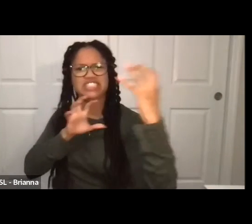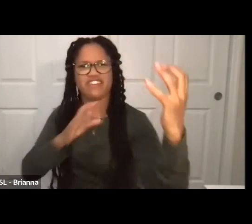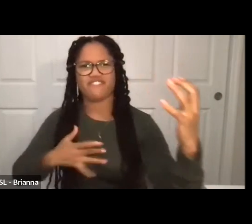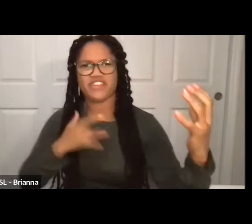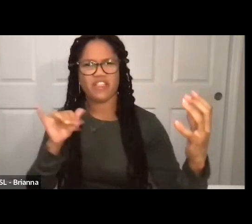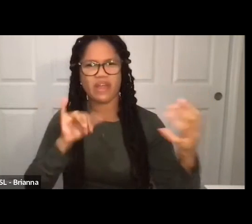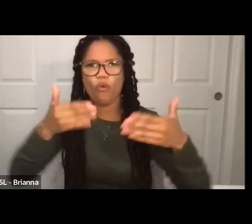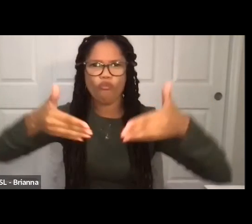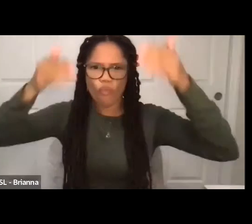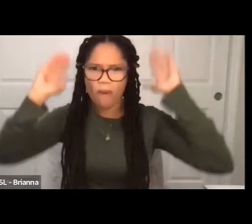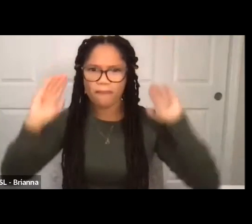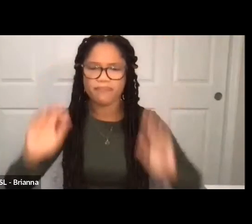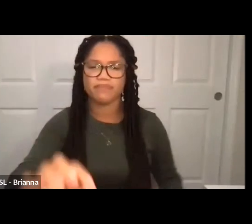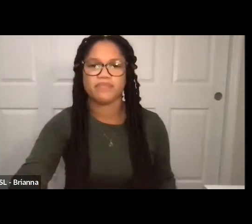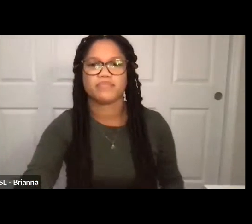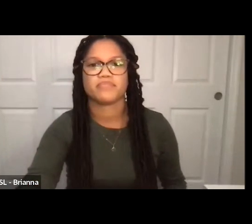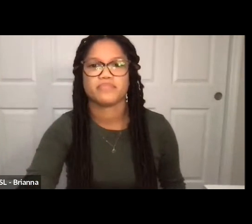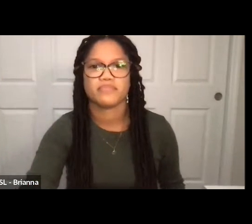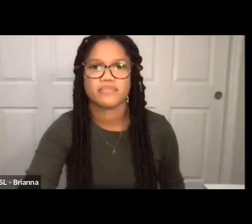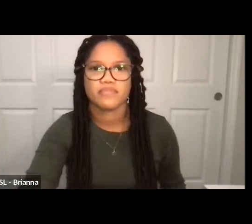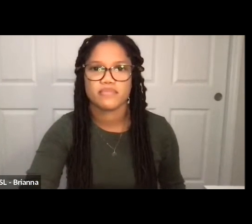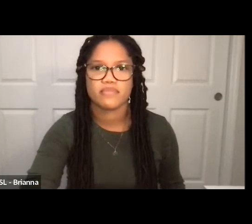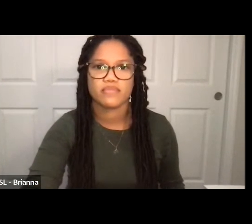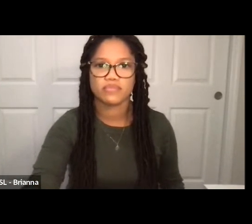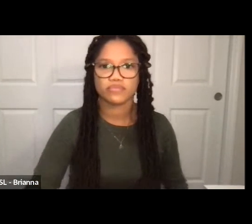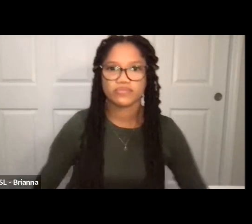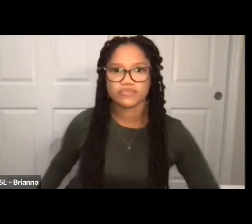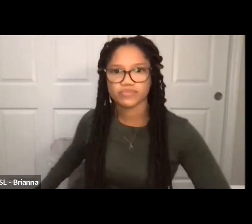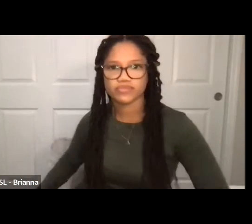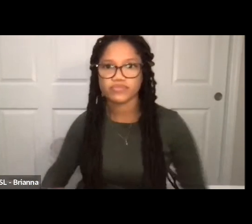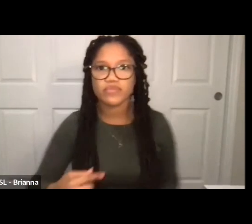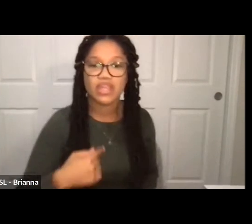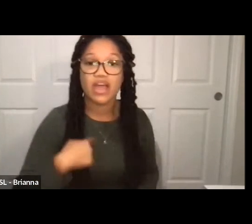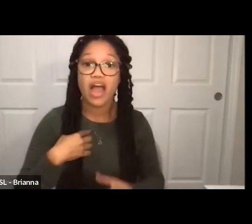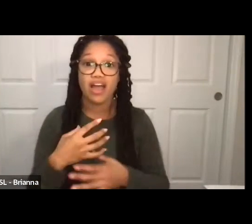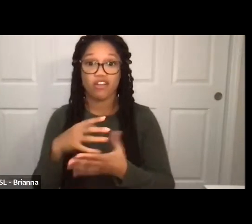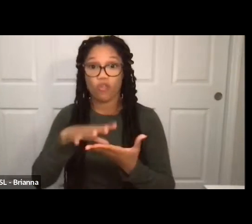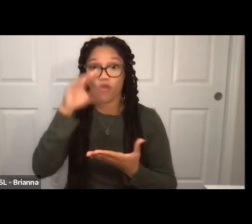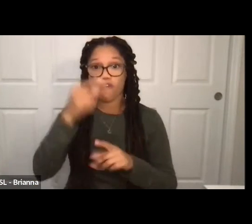And I got this also through the 2 texts that